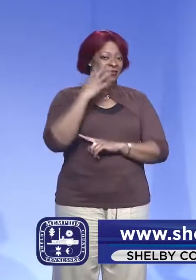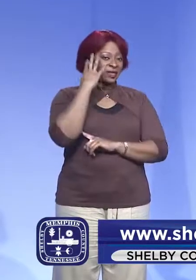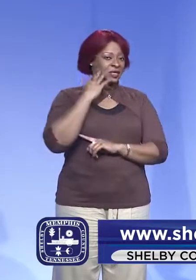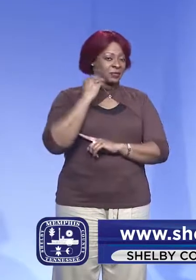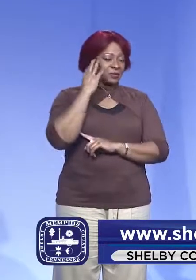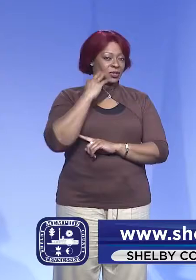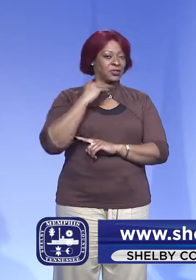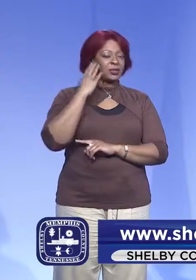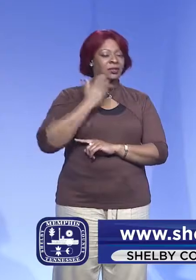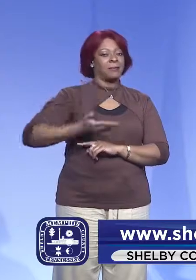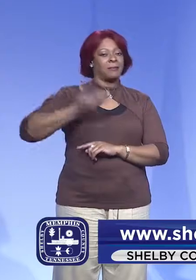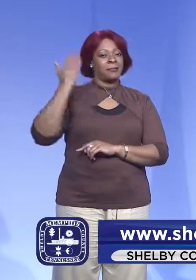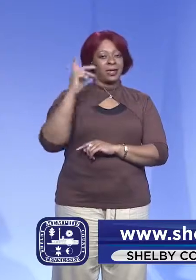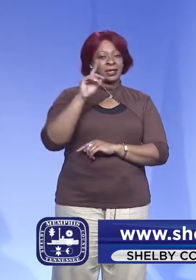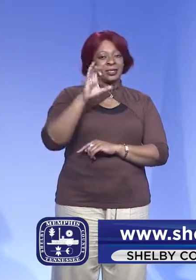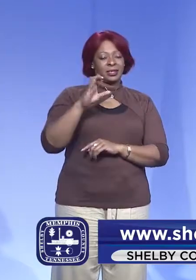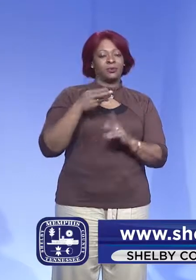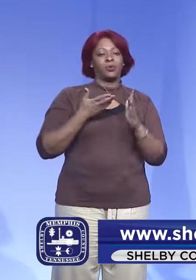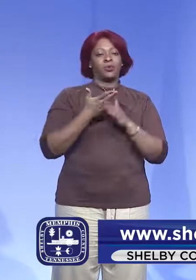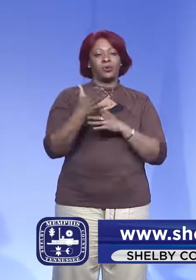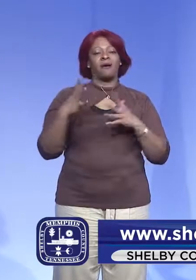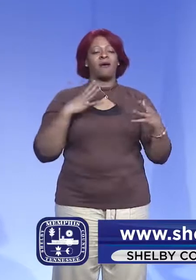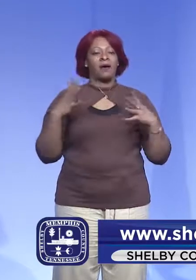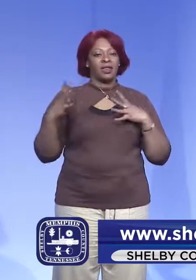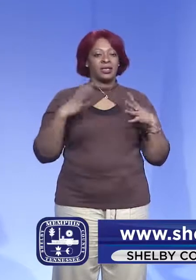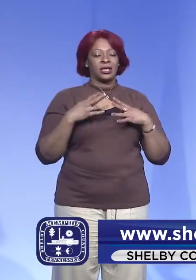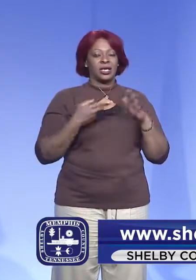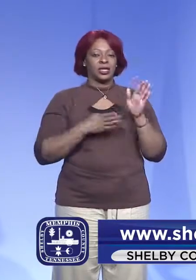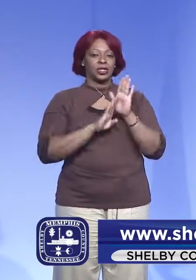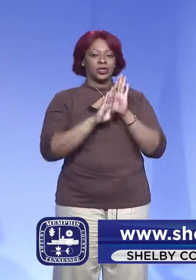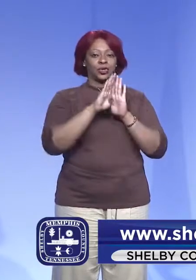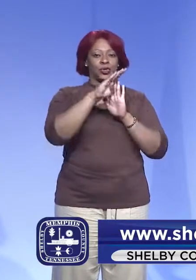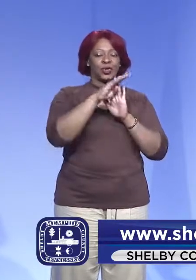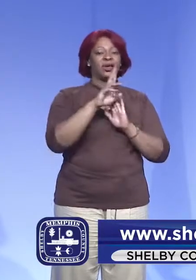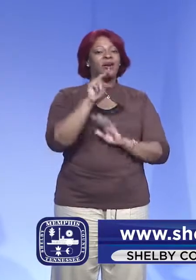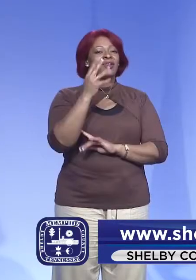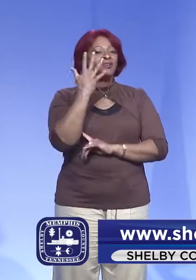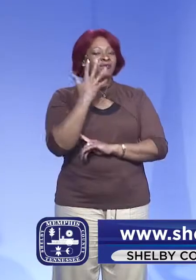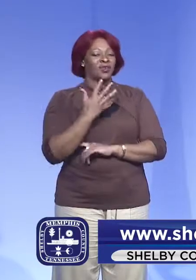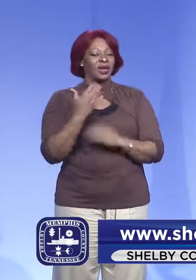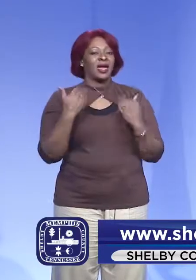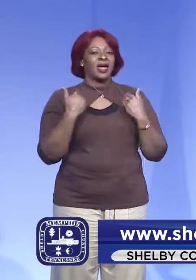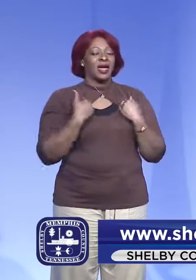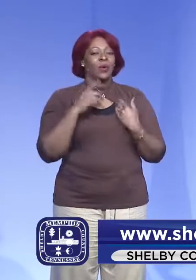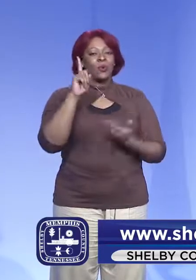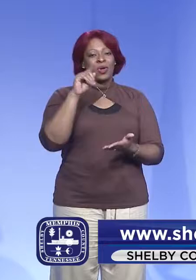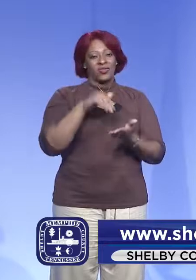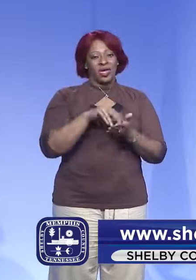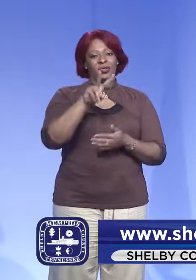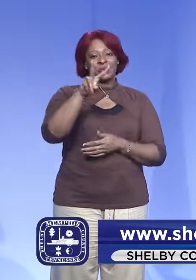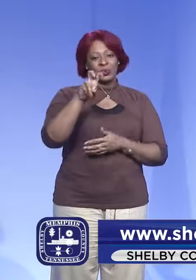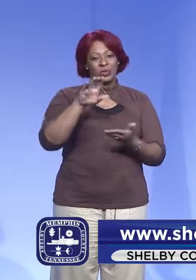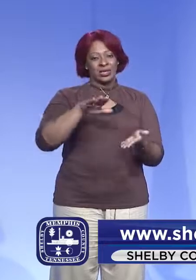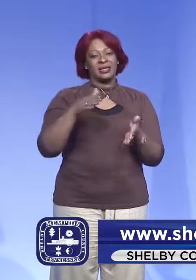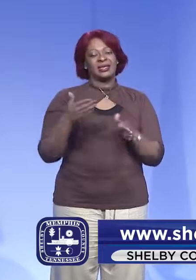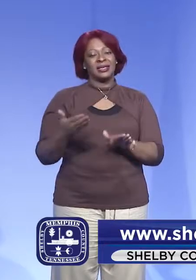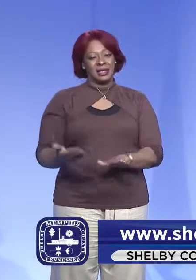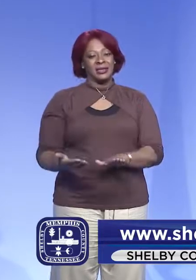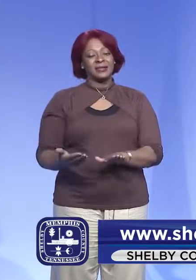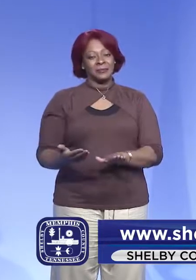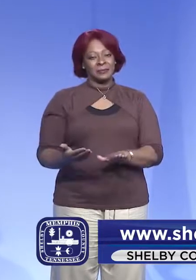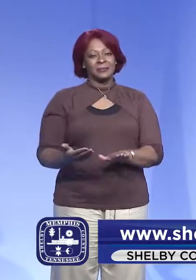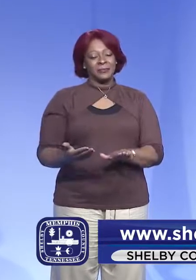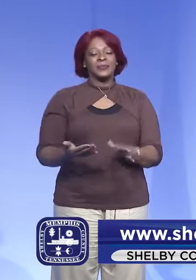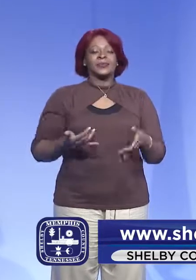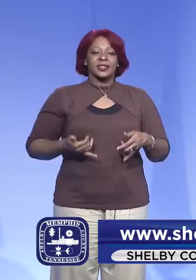experiencing in December and through the holiday surge. Unfortunately, we have had 1,202 deaths, and